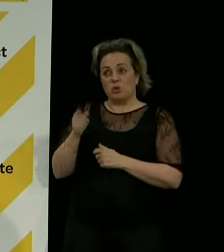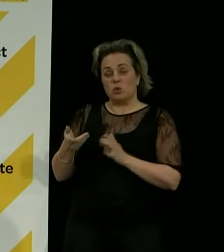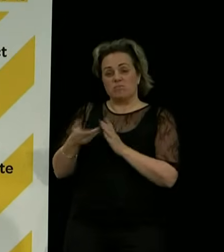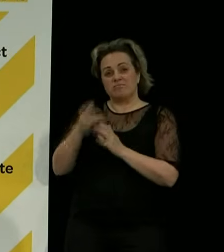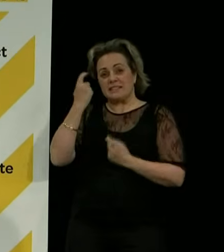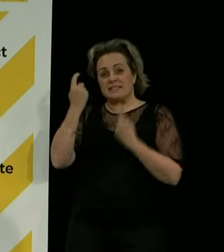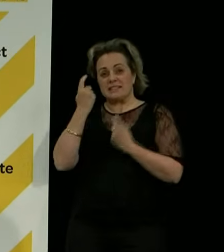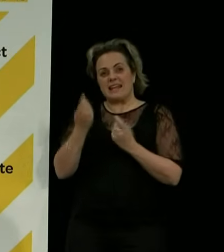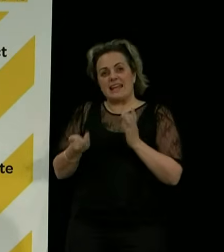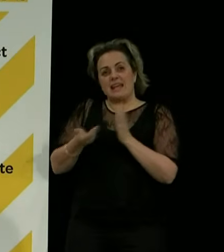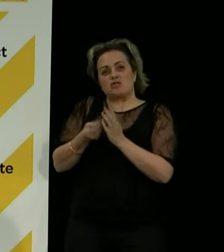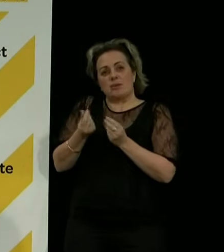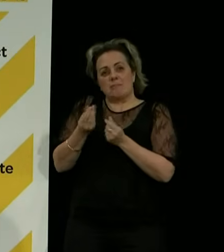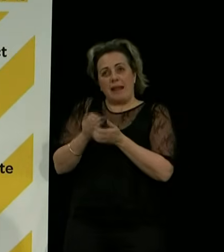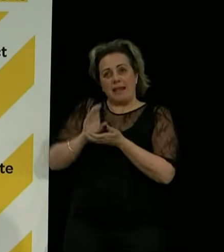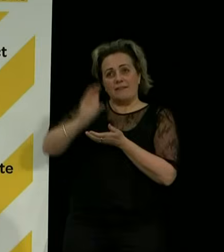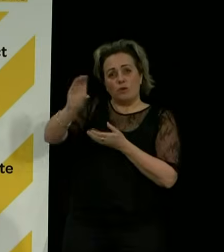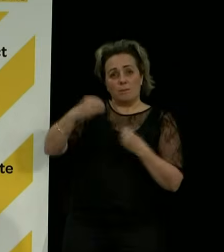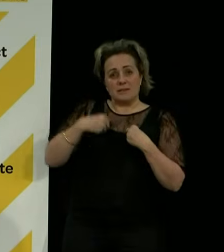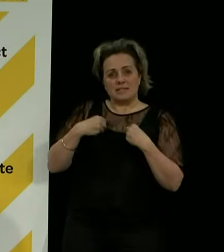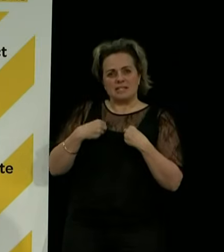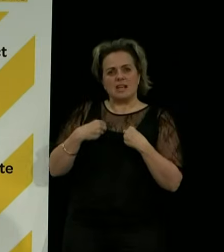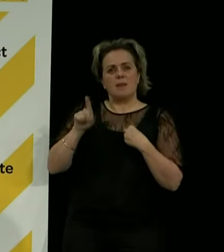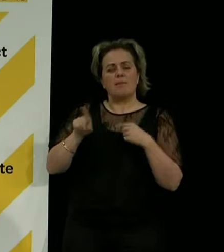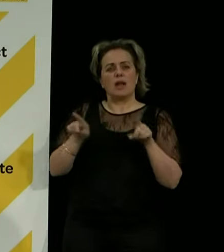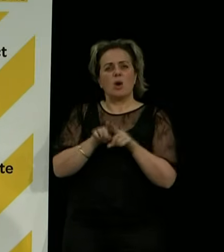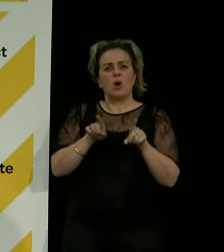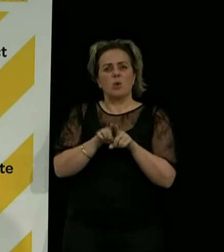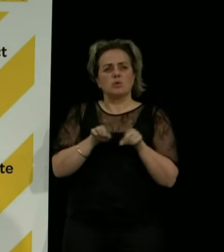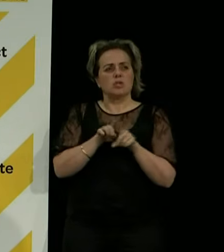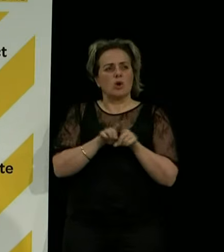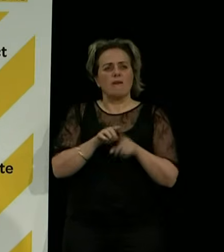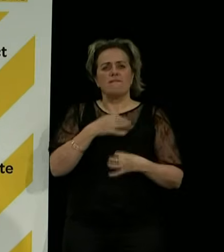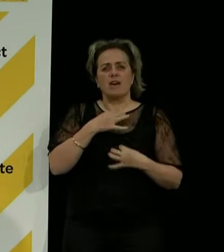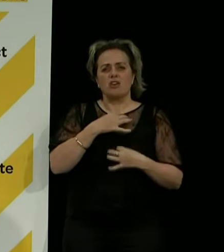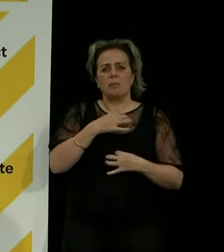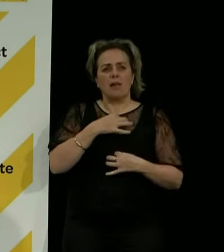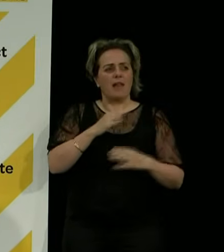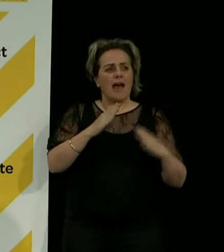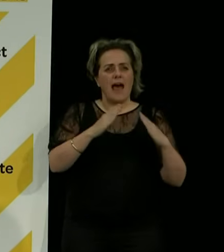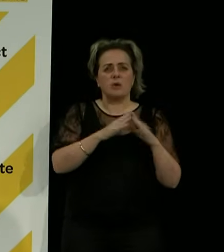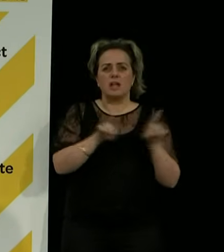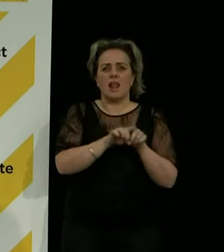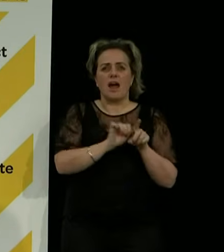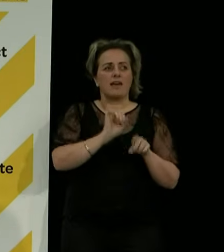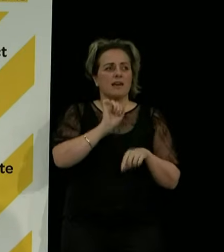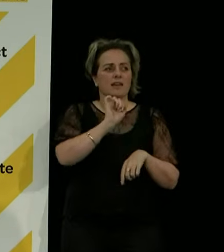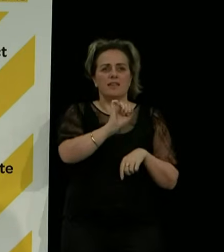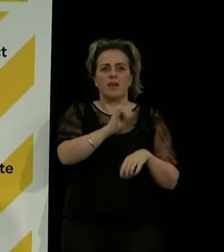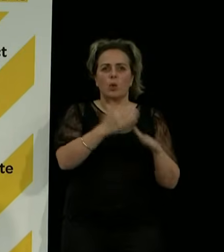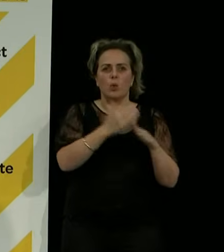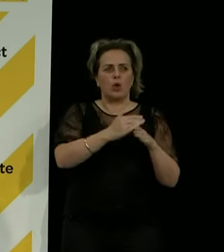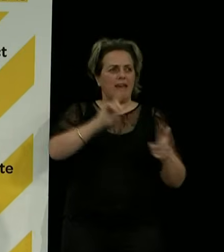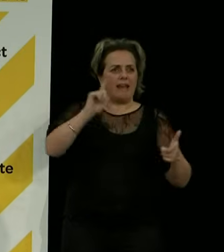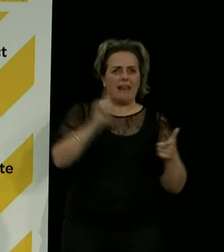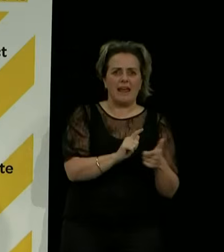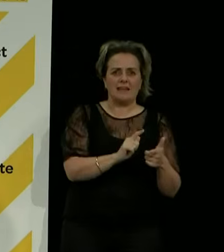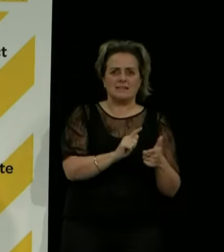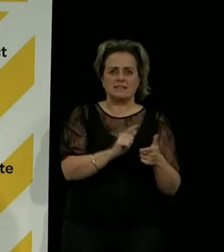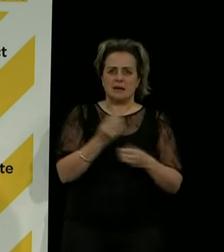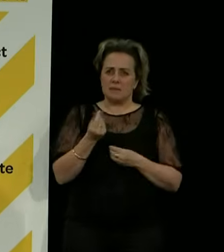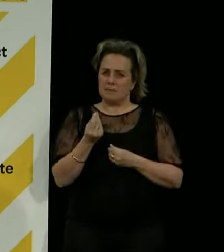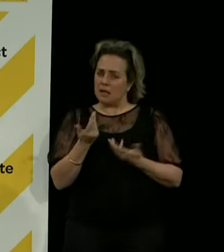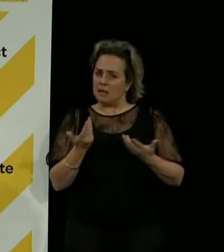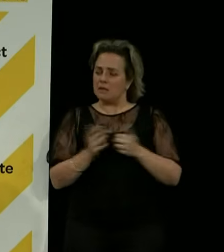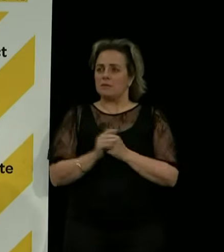for businesses, but also for vulnerable households, people who might have had their hours cut and so on? Yeah, so on the